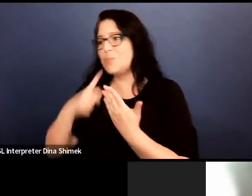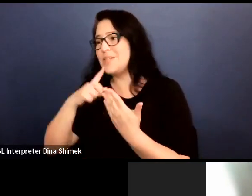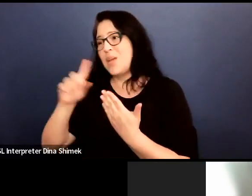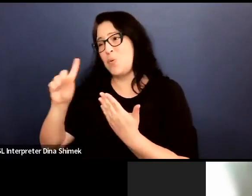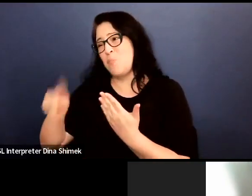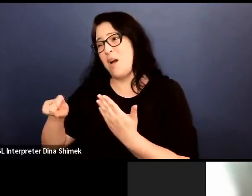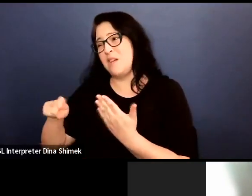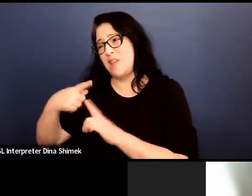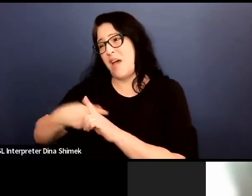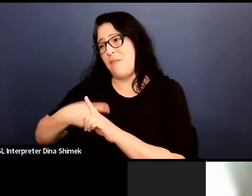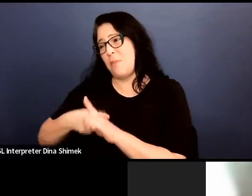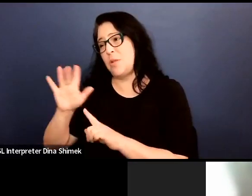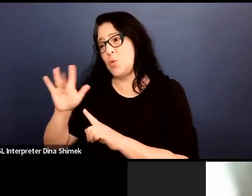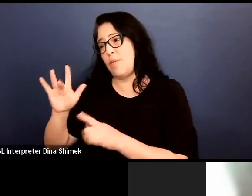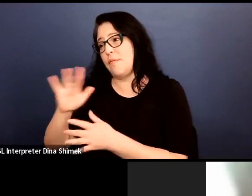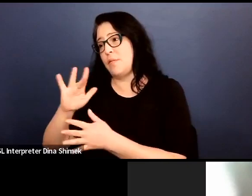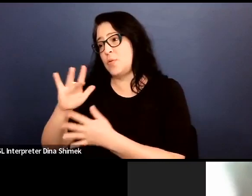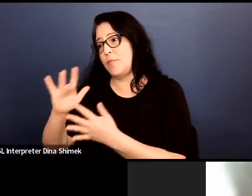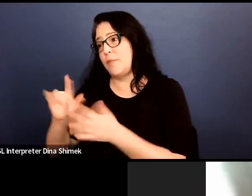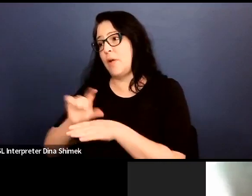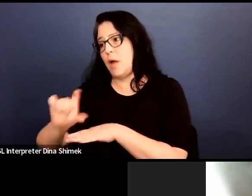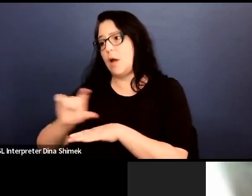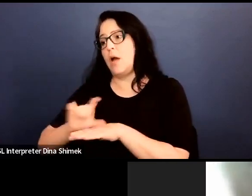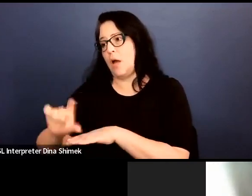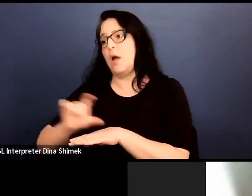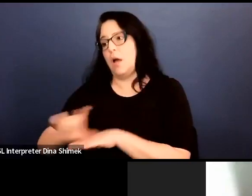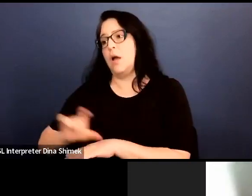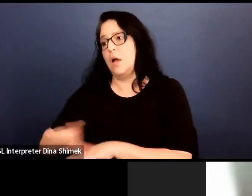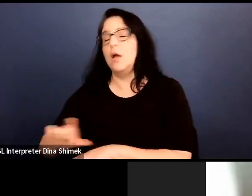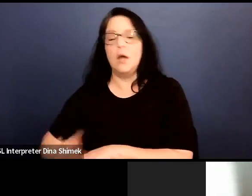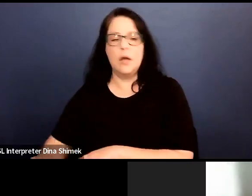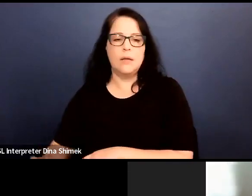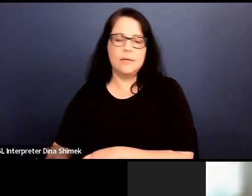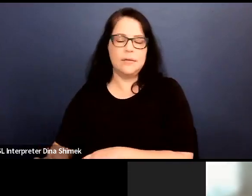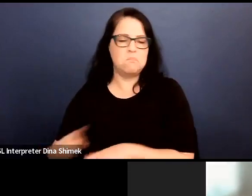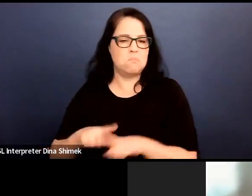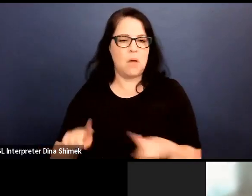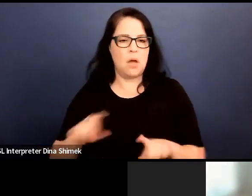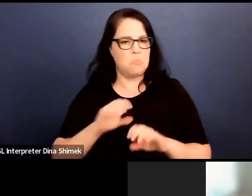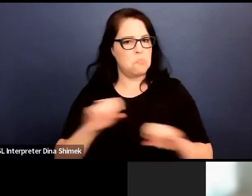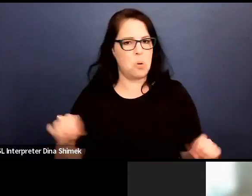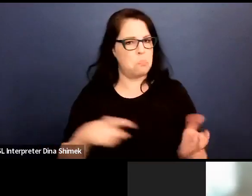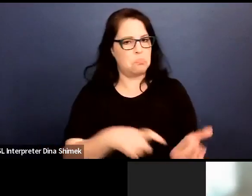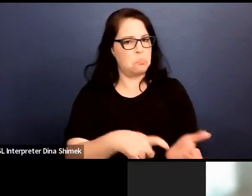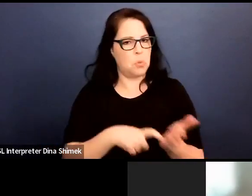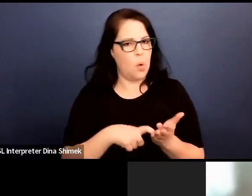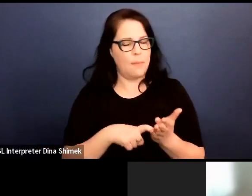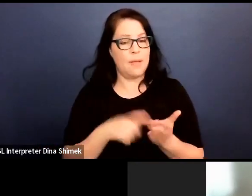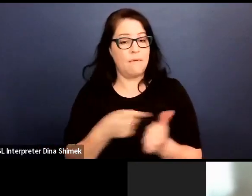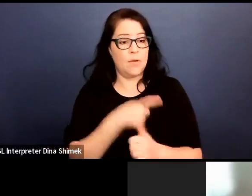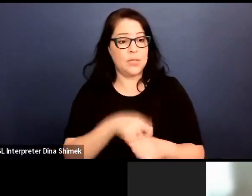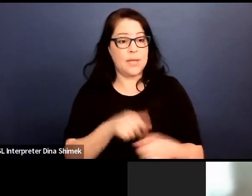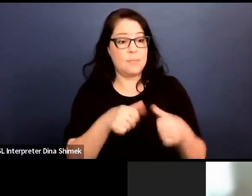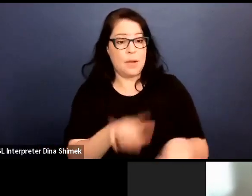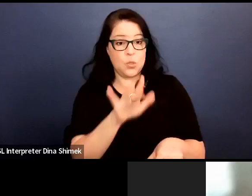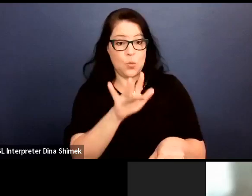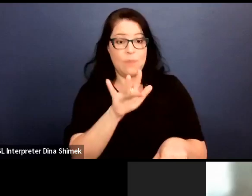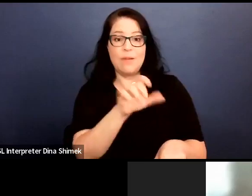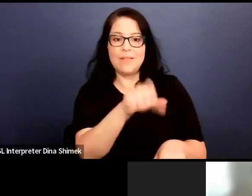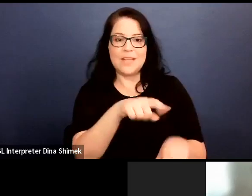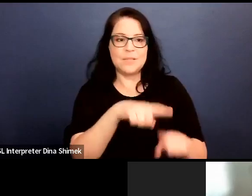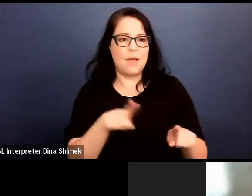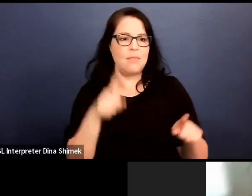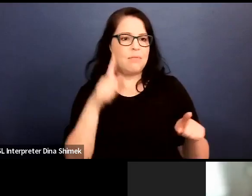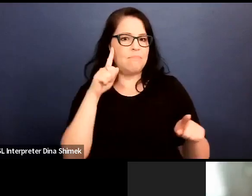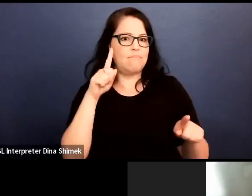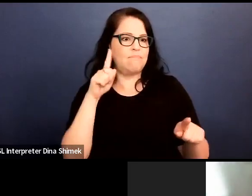you have to pay $25 a month or $50 into the account. But after that initial $25 deposit, you pick and